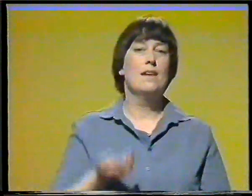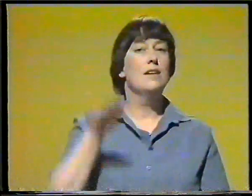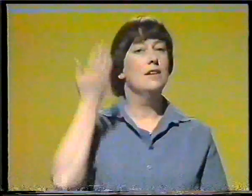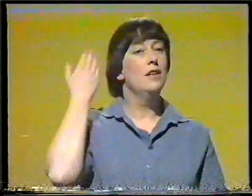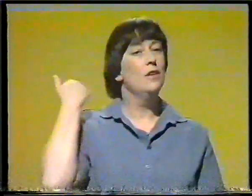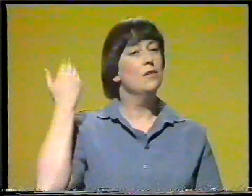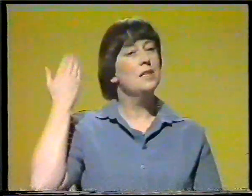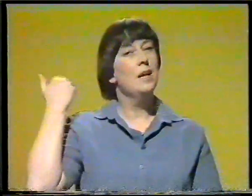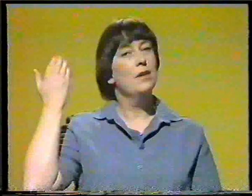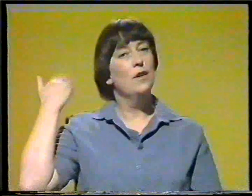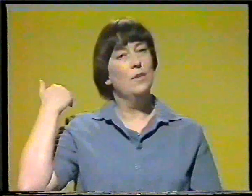A long time ago.